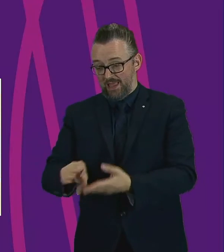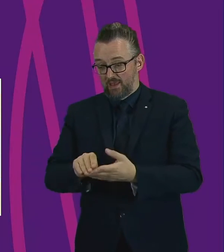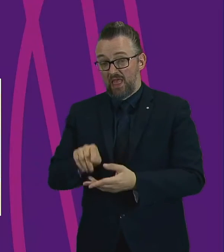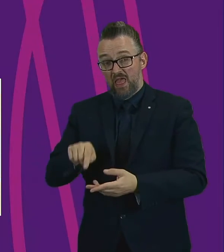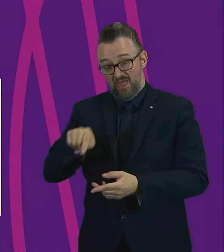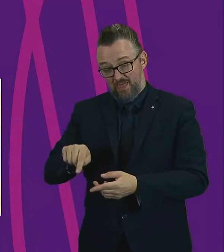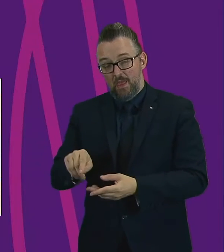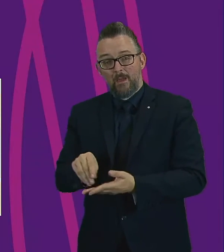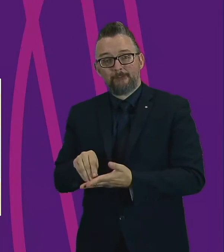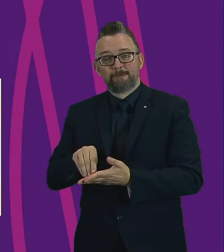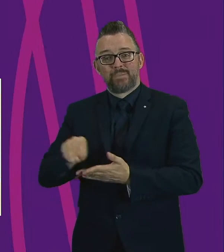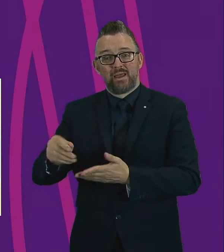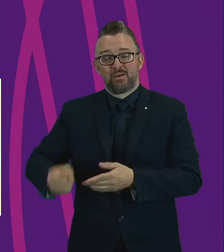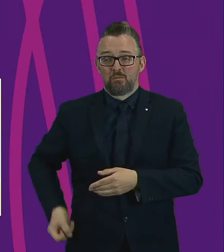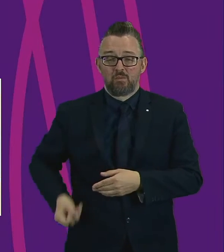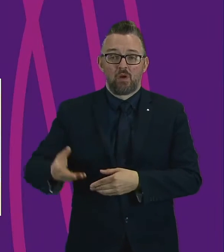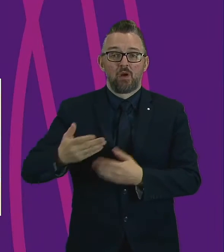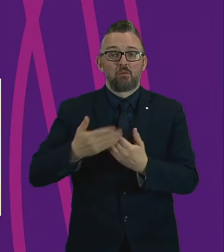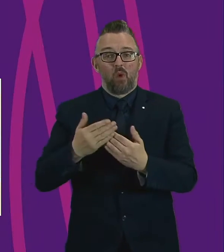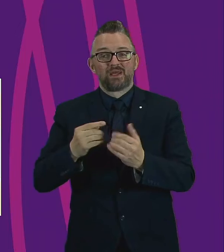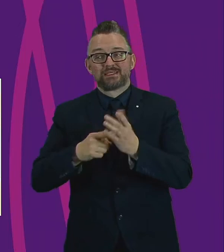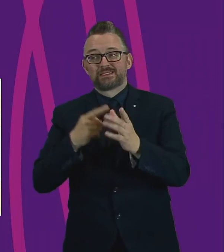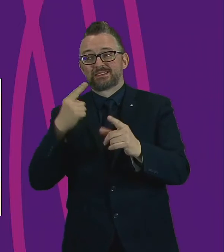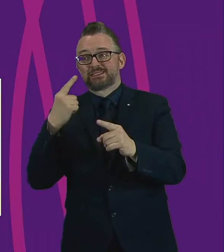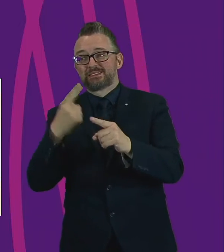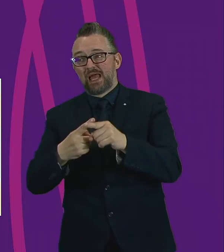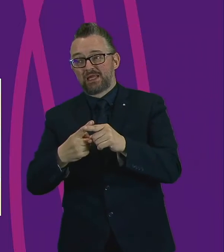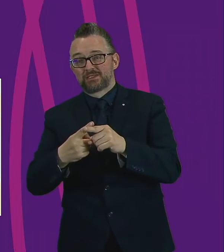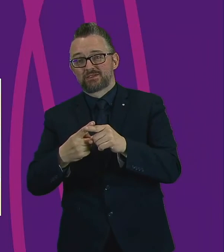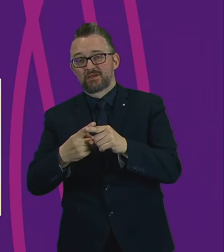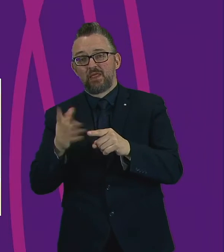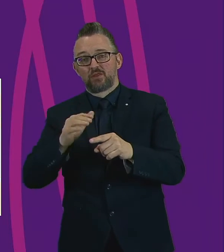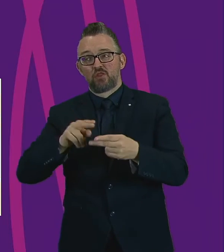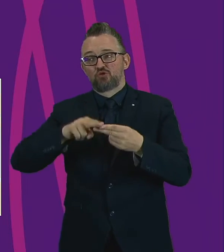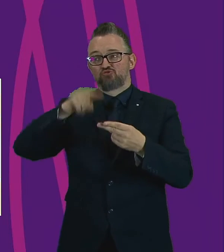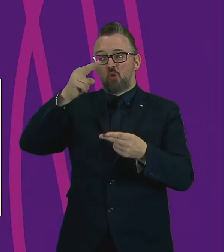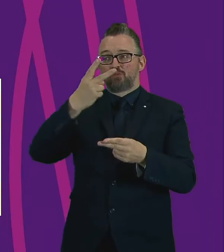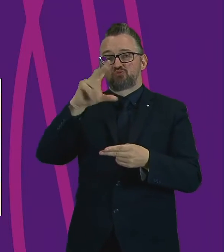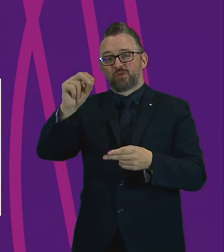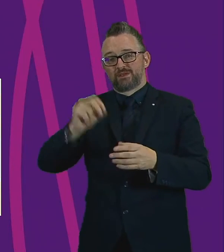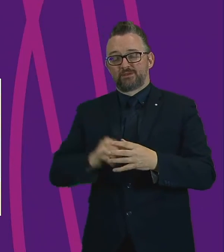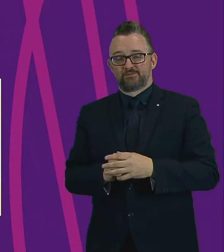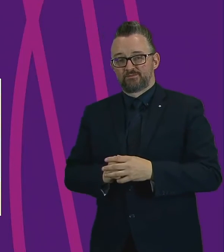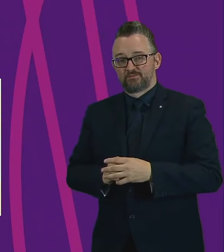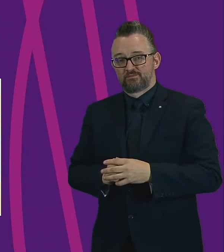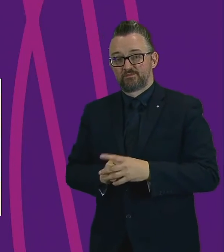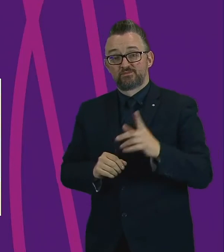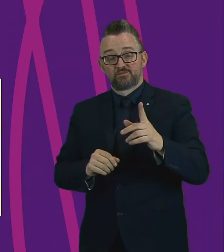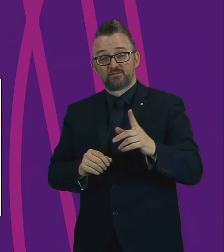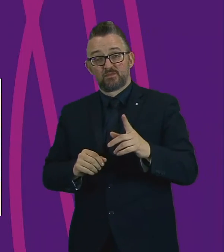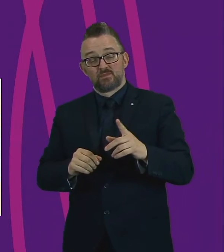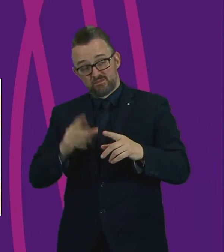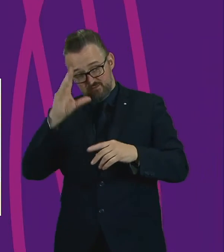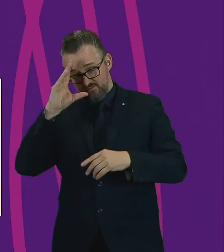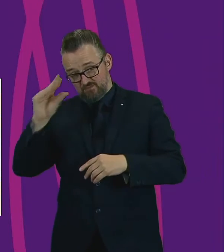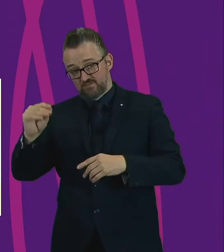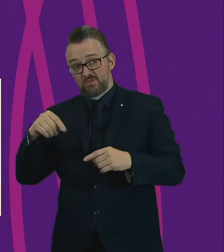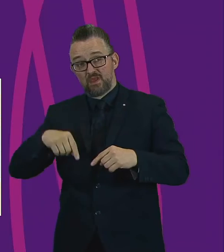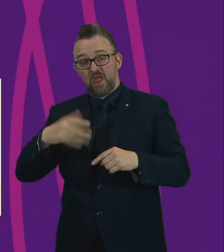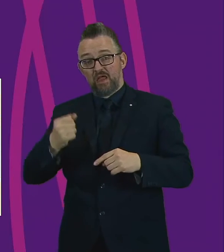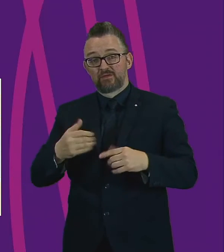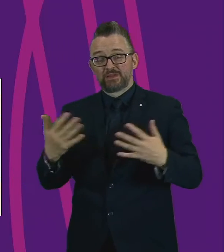more in tax as a percentage of their income than the top 20%. Now, Presiding Officer, this Parliament faces